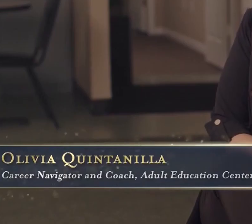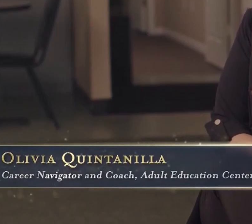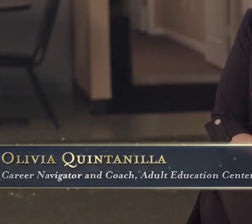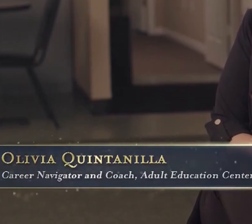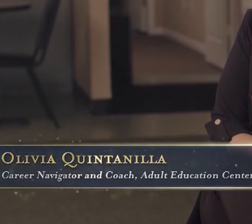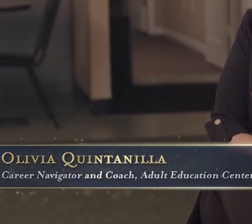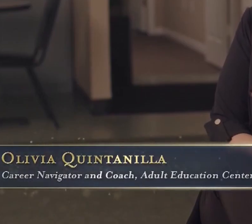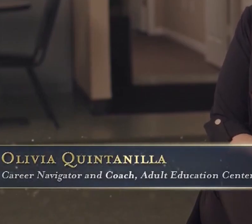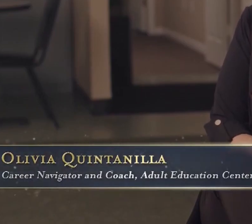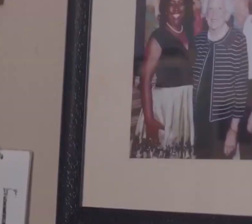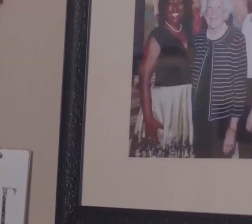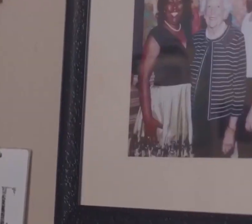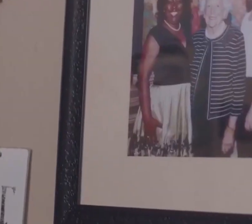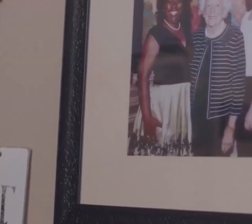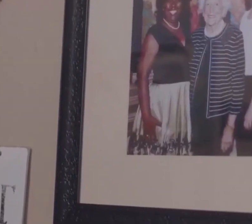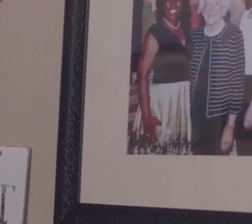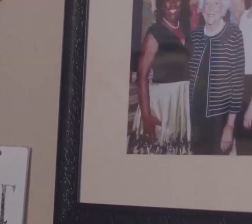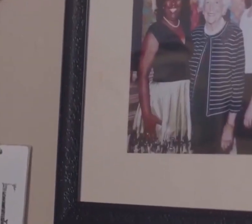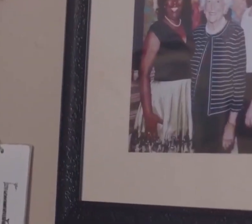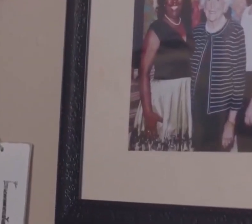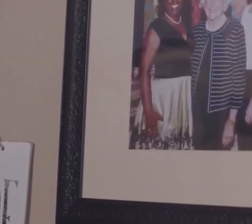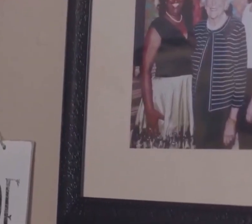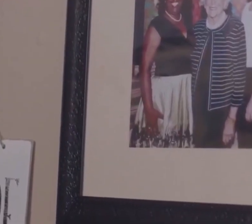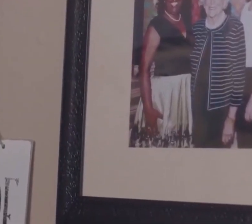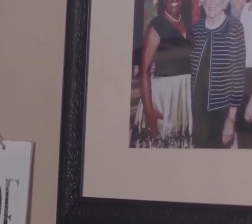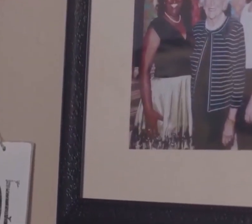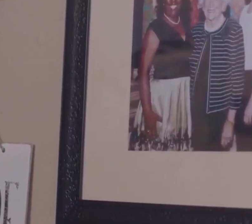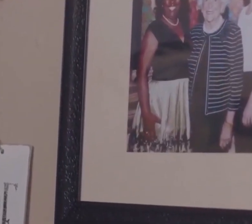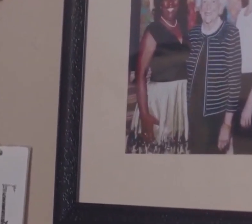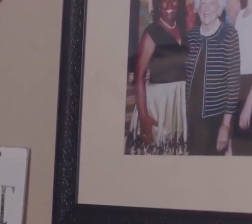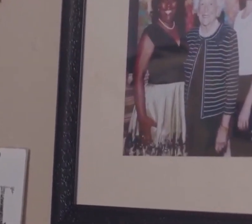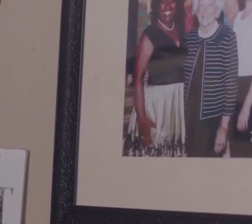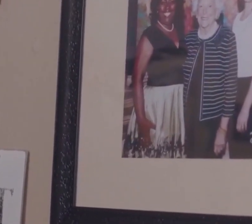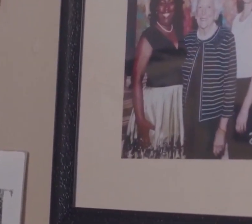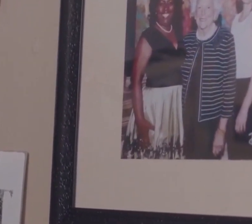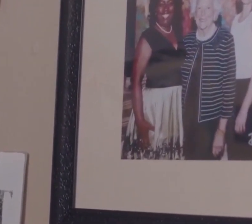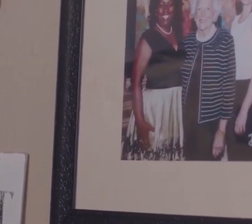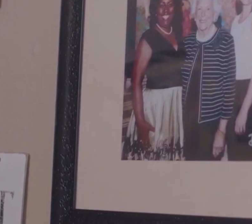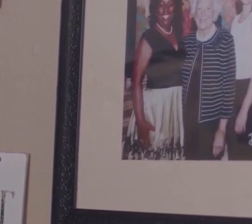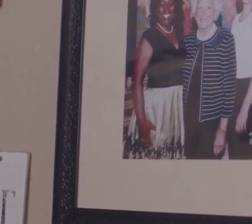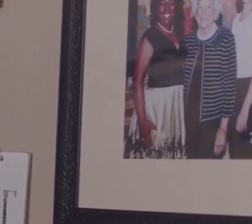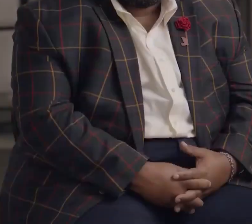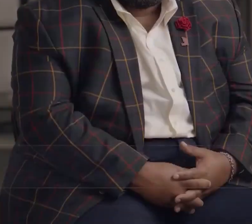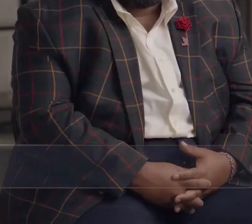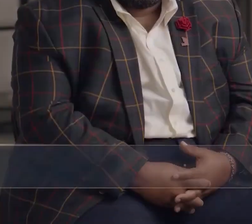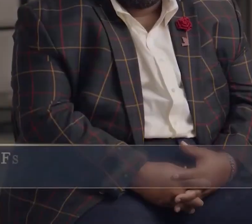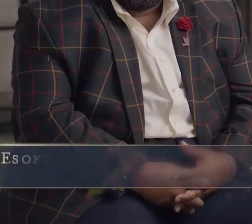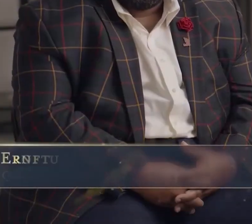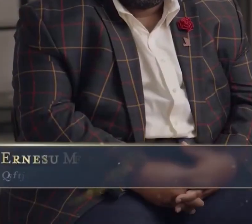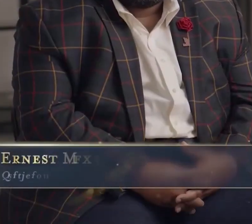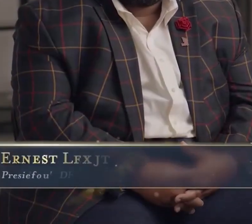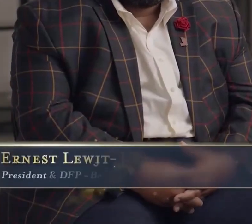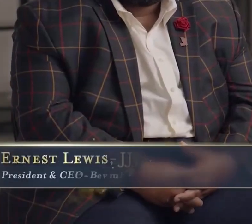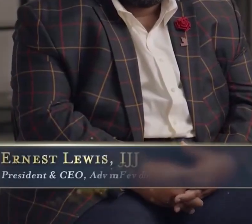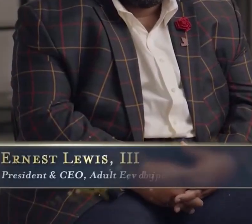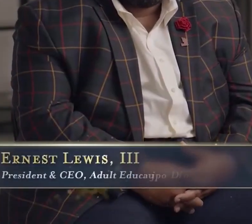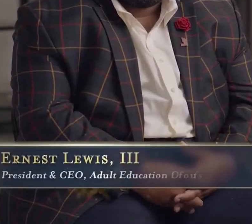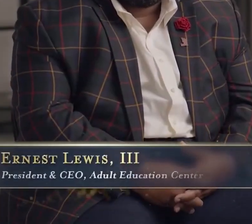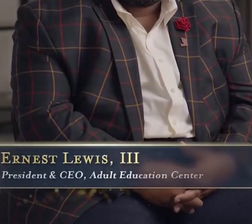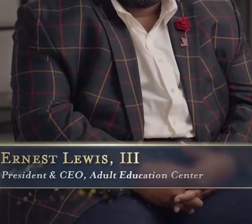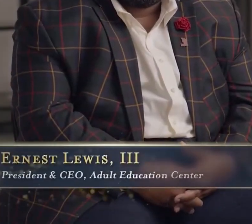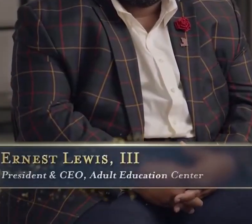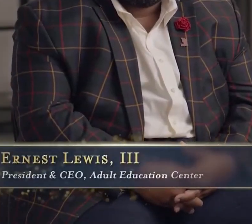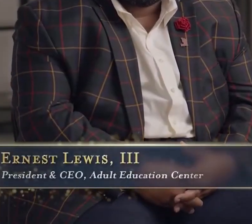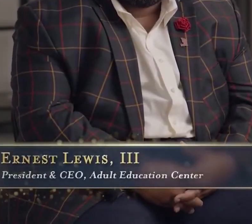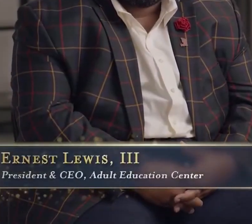and, pursue your dreams. We're extremely grateful for the Barbara Bush Houston Literacy Foundation. One of our favorite initiatives that they